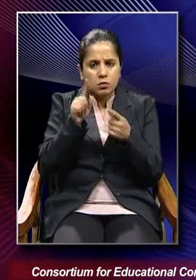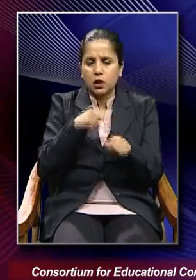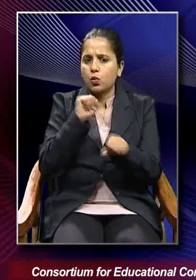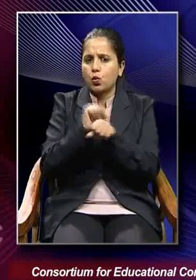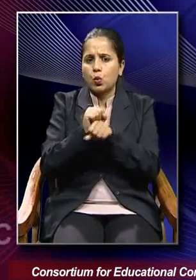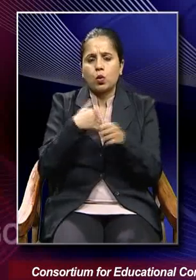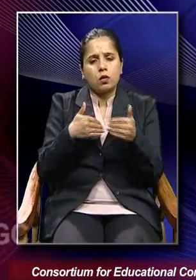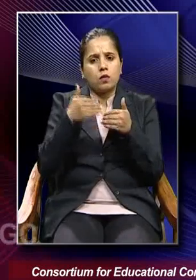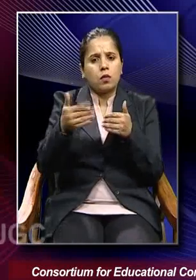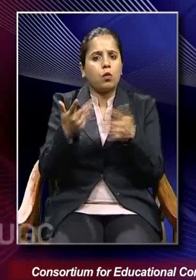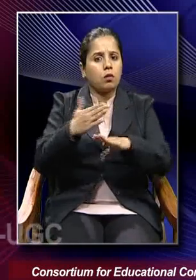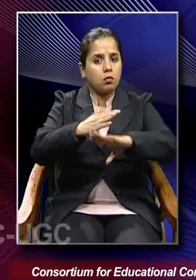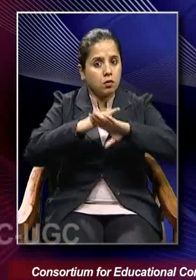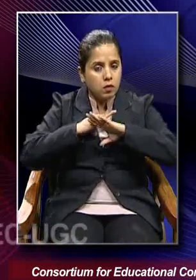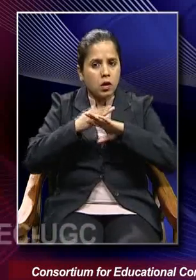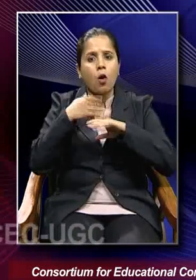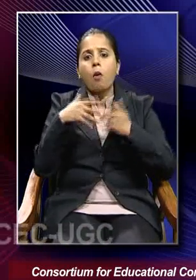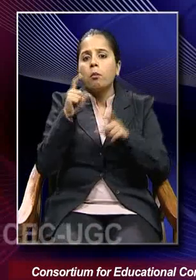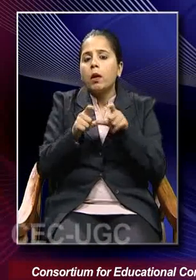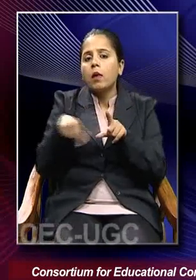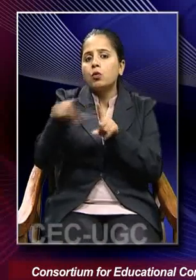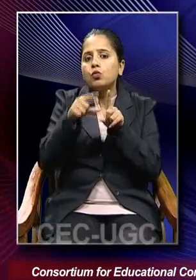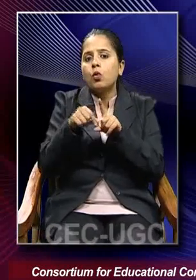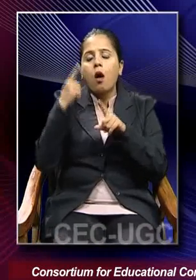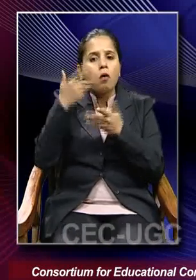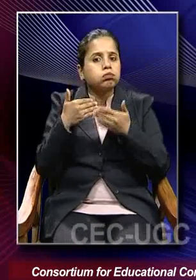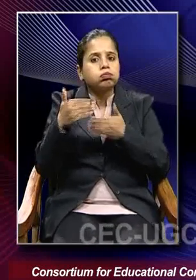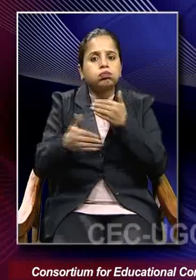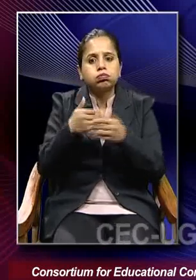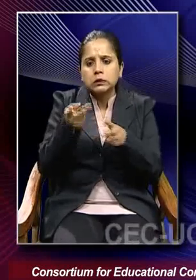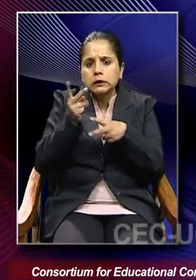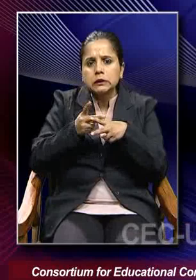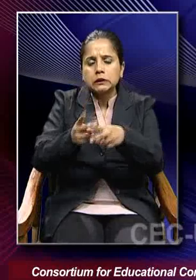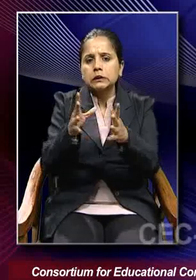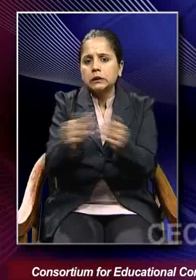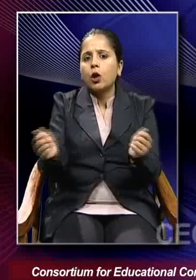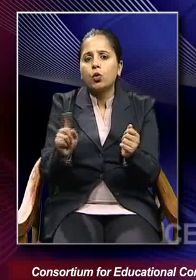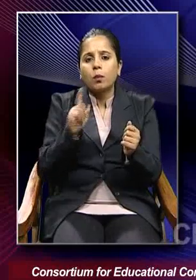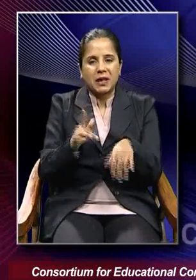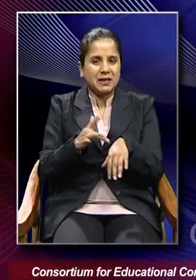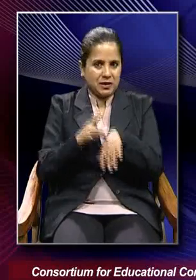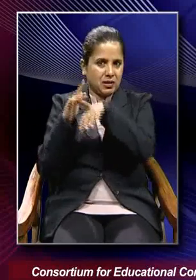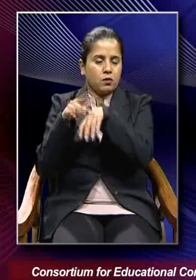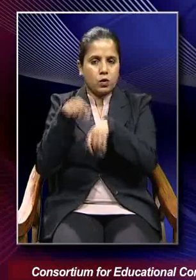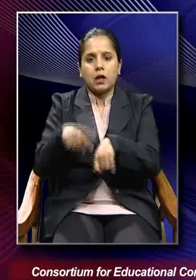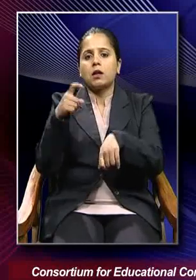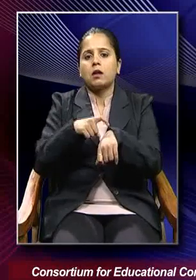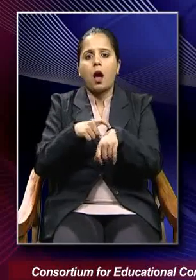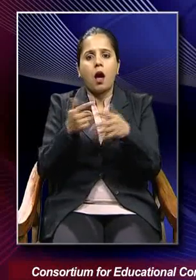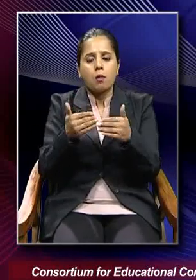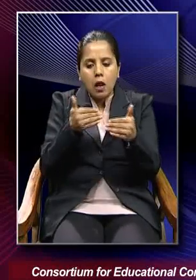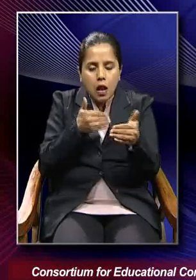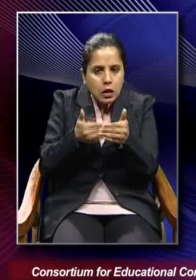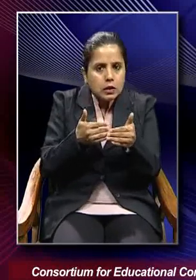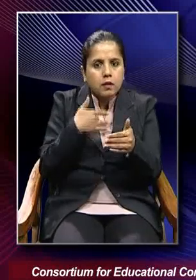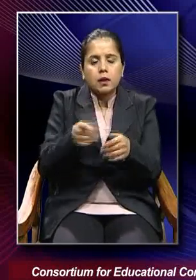out preservation and conservation of the heritage, the need to be sensitive to the timeless significance